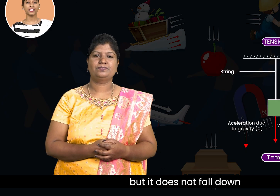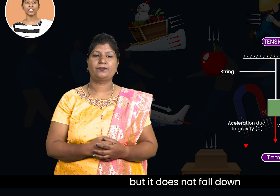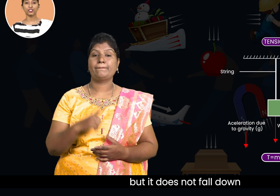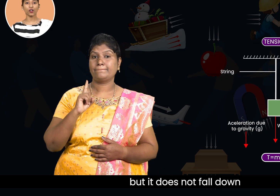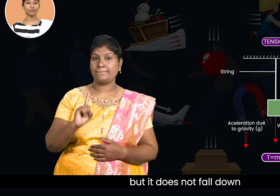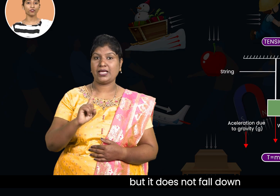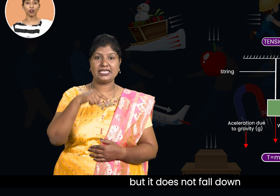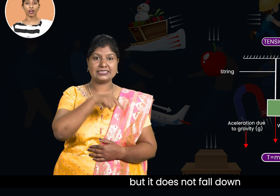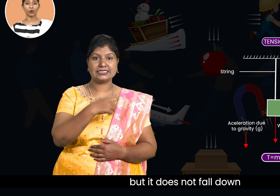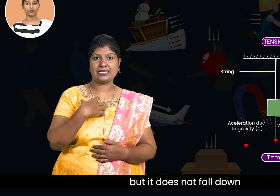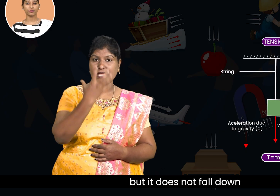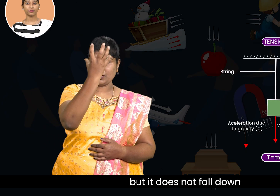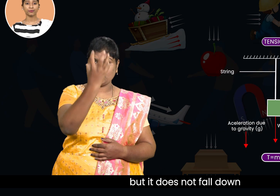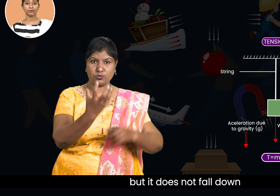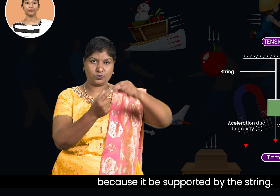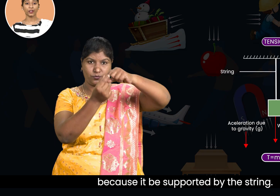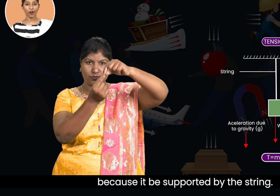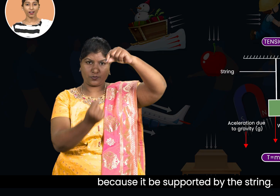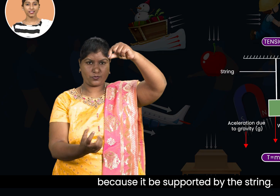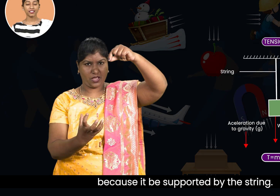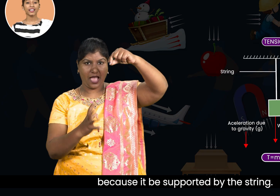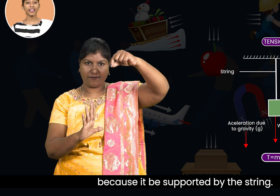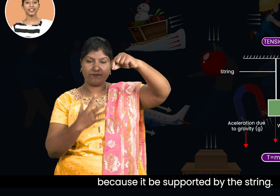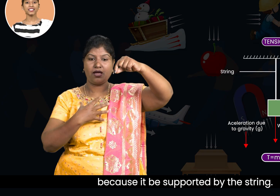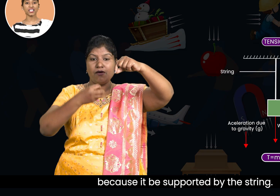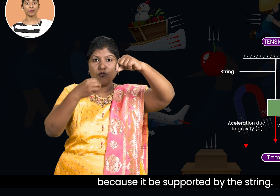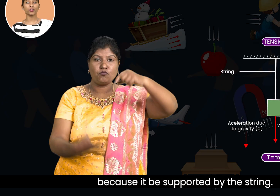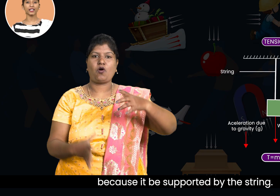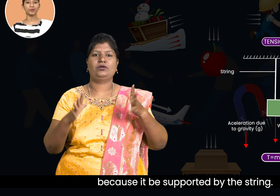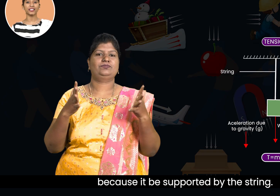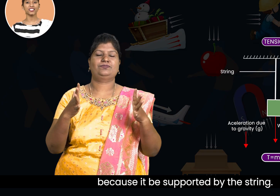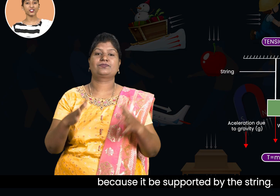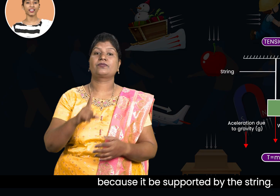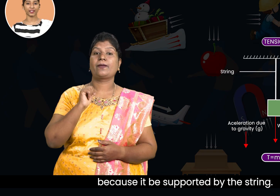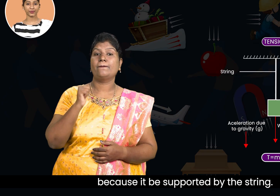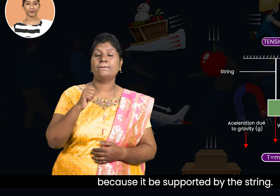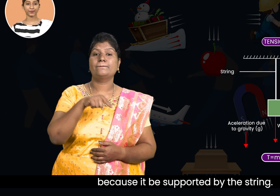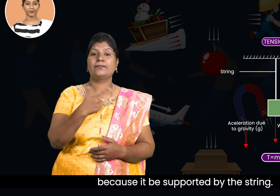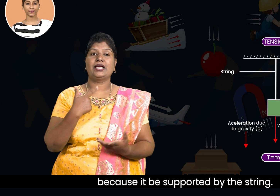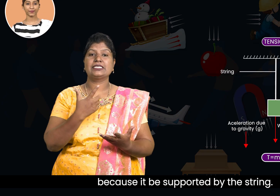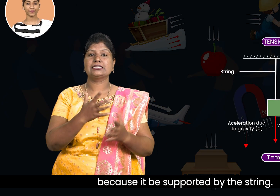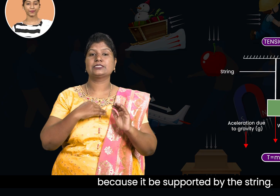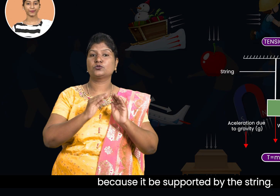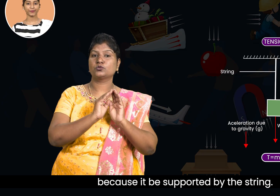But it does not fall down because it is supported by the string.